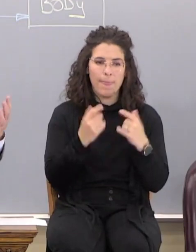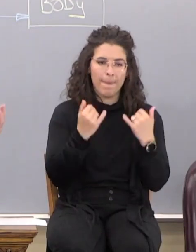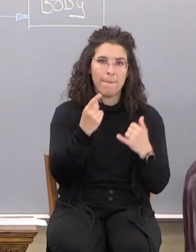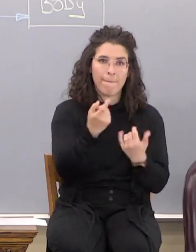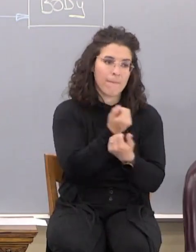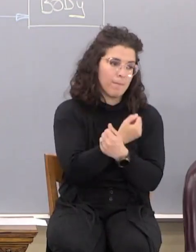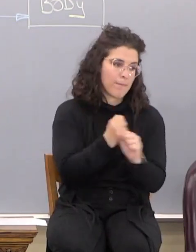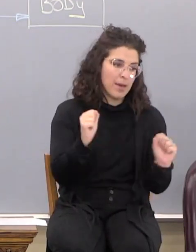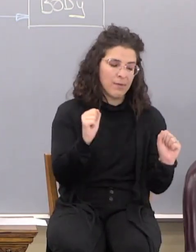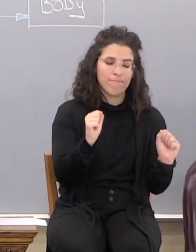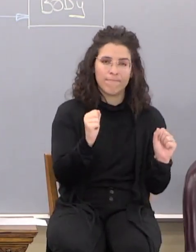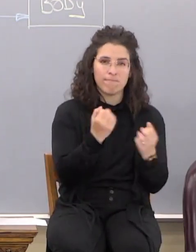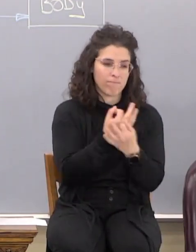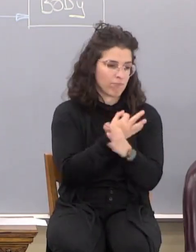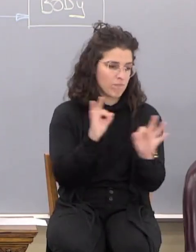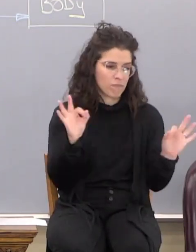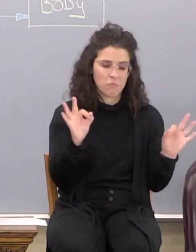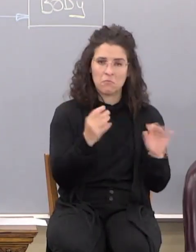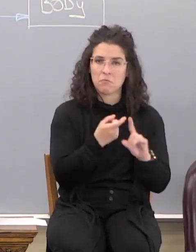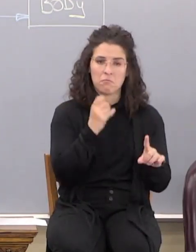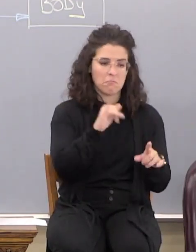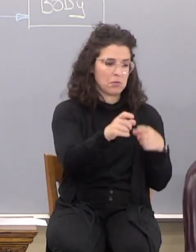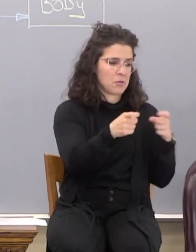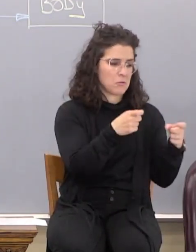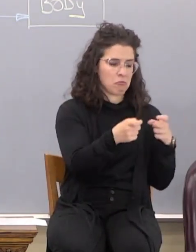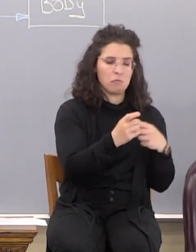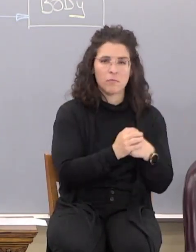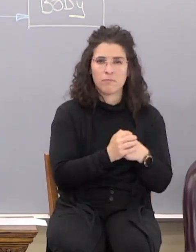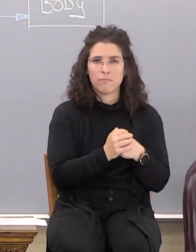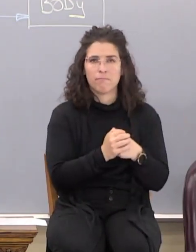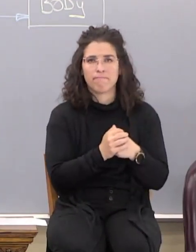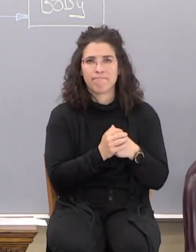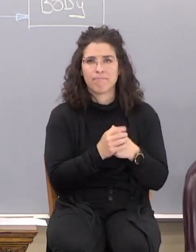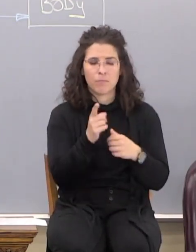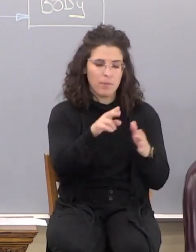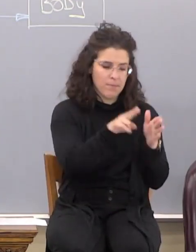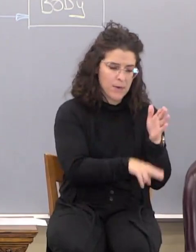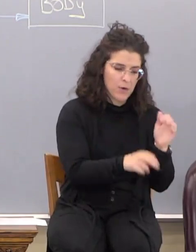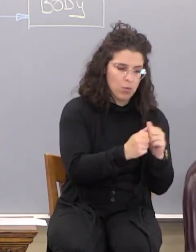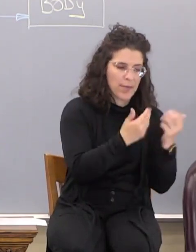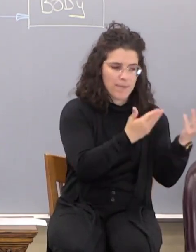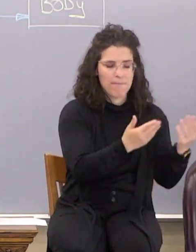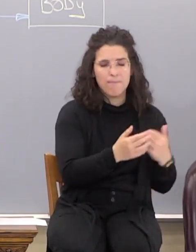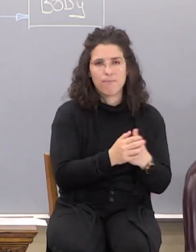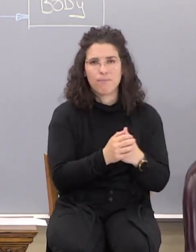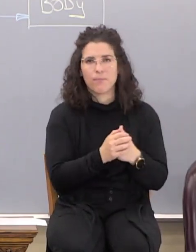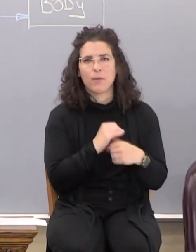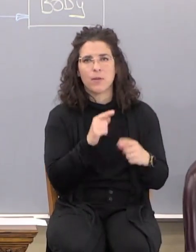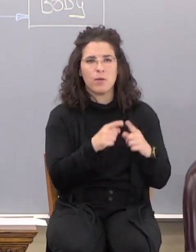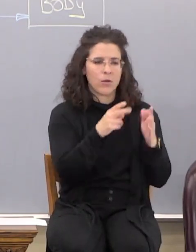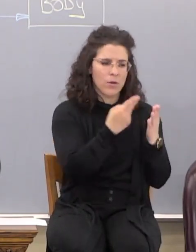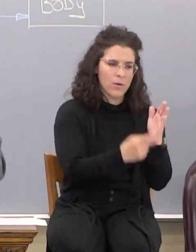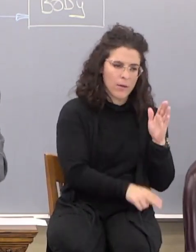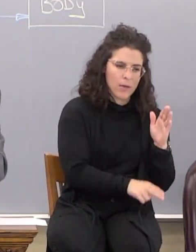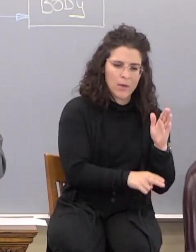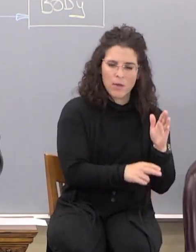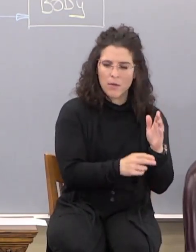set free from that dominion. You've been buried with him. when you bury,